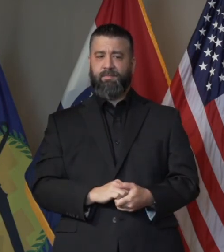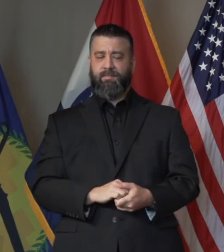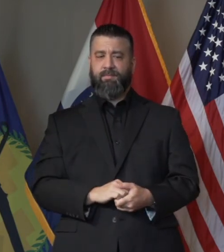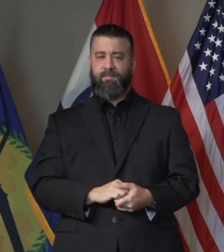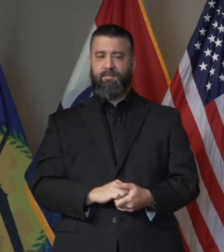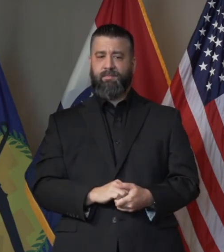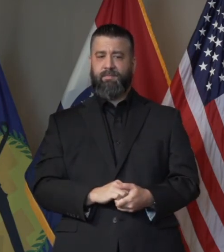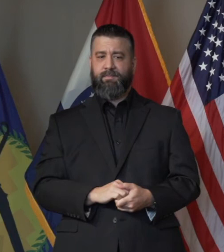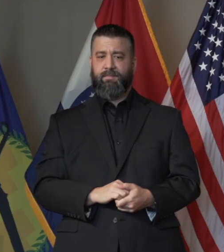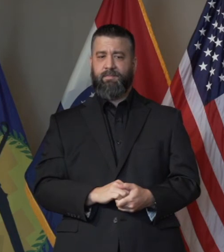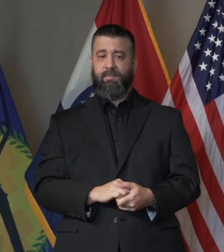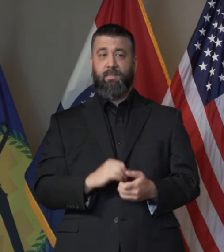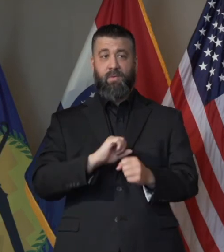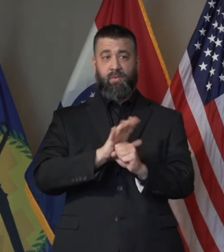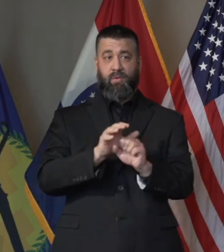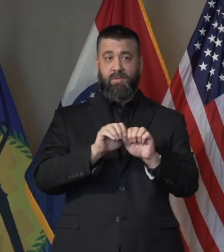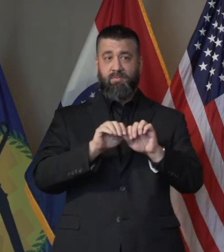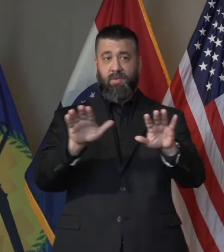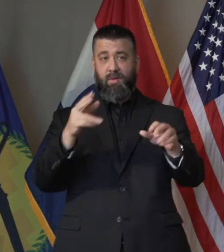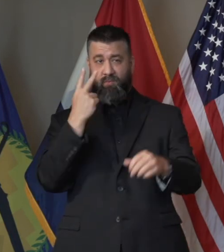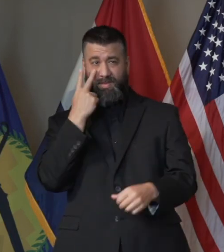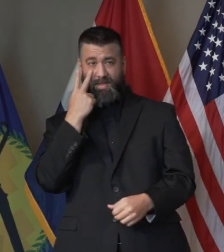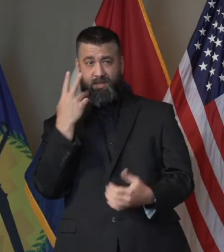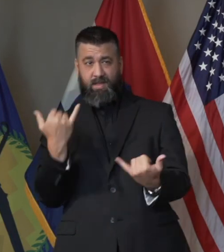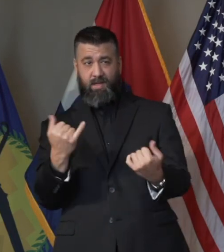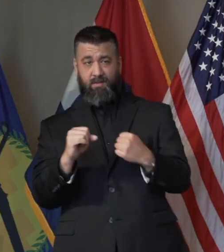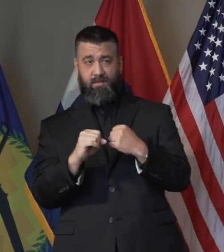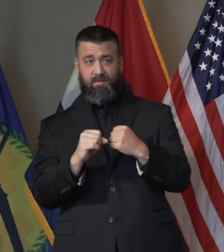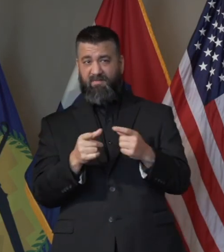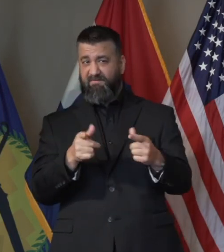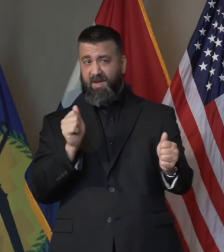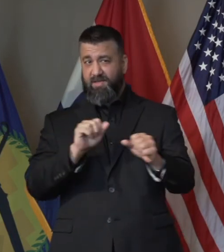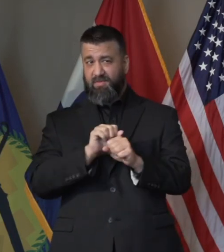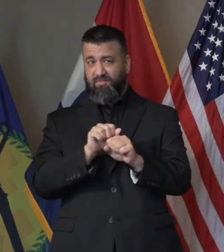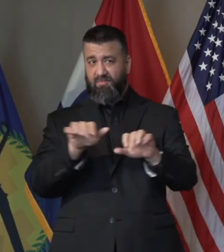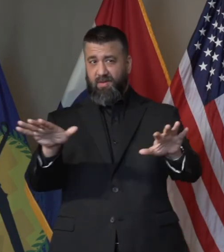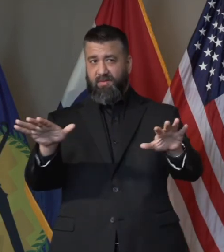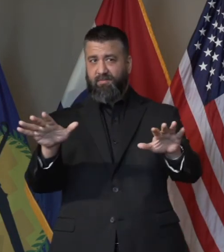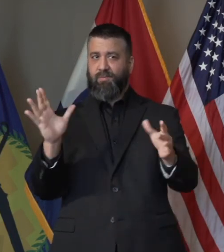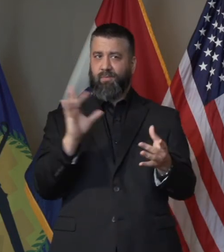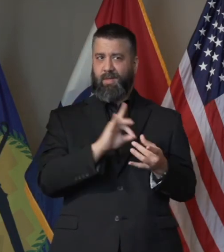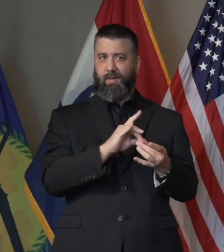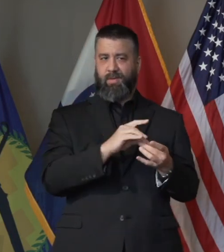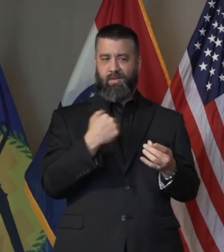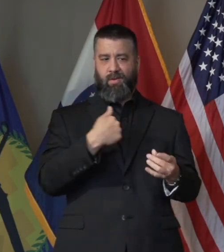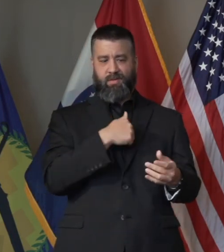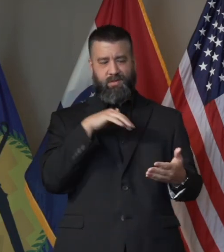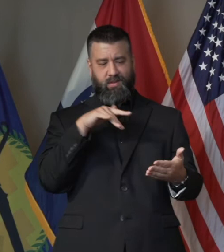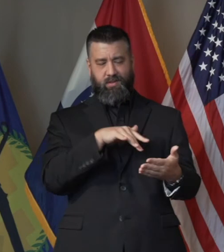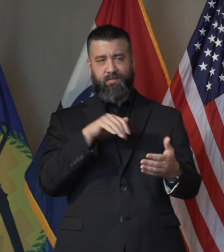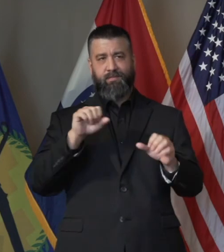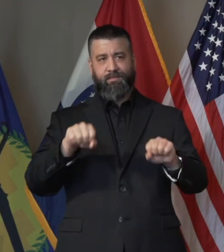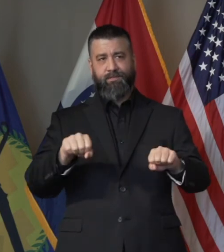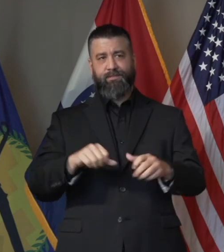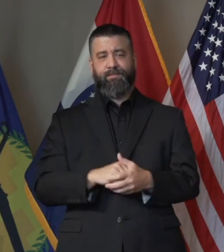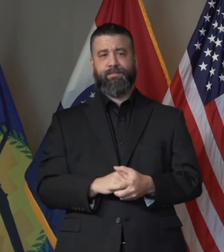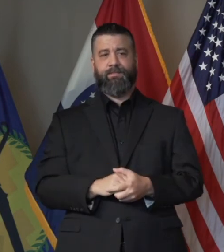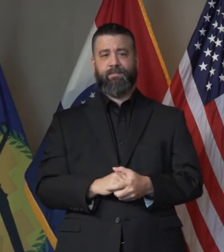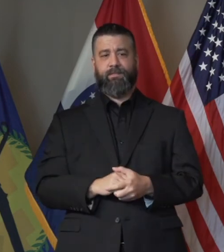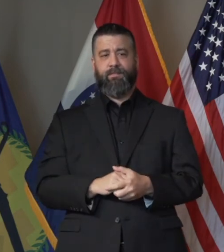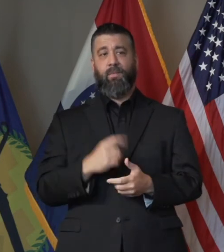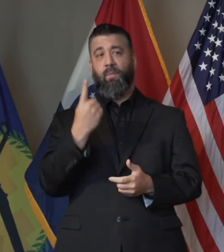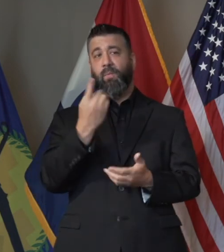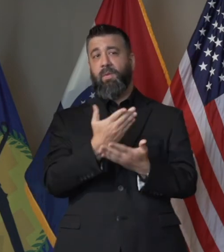the spread that we're seeing this fall, the rapid spread, is consistent with that finding. One of the things that we learned from